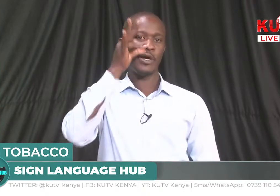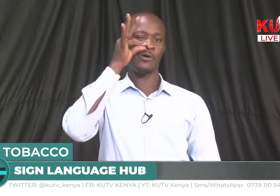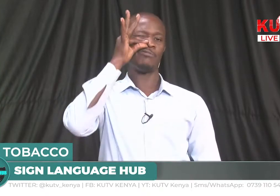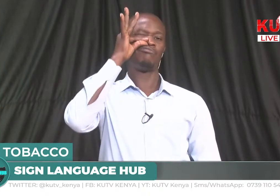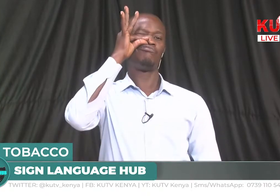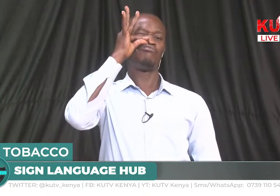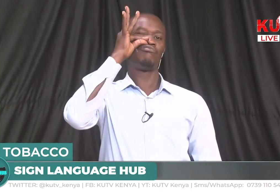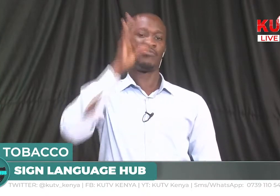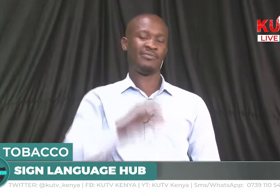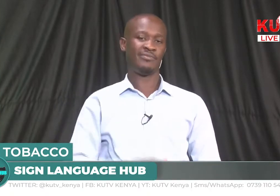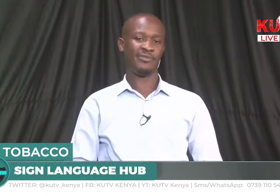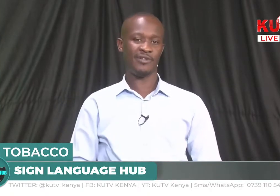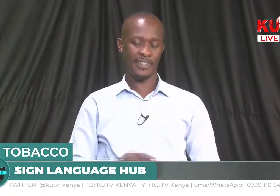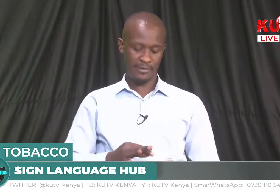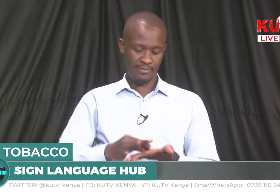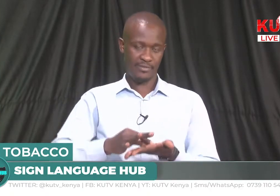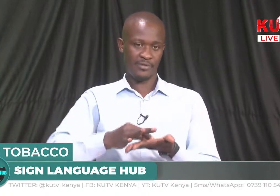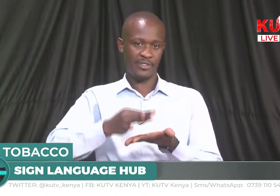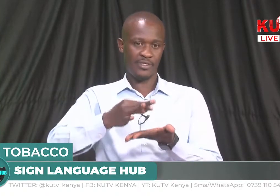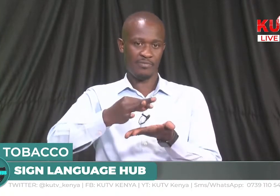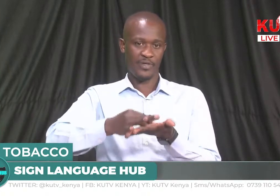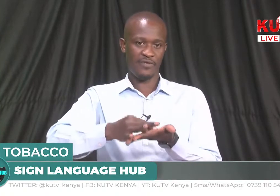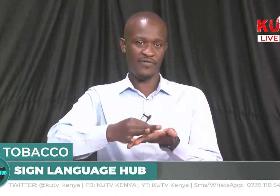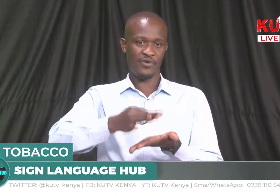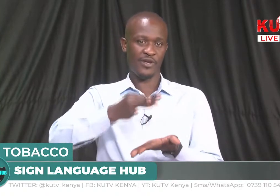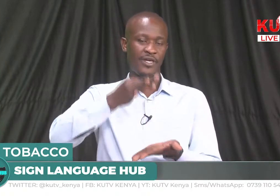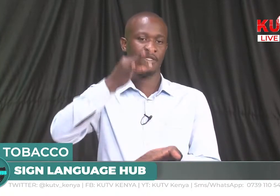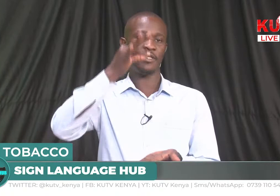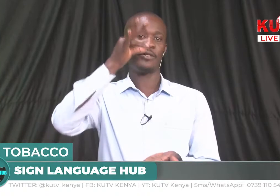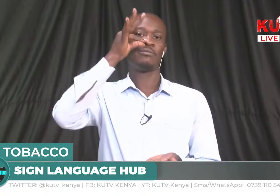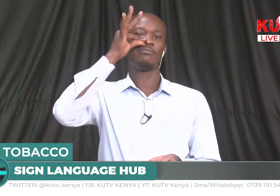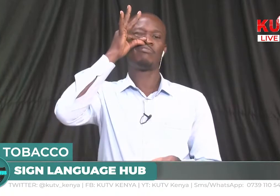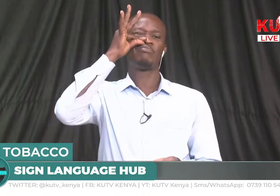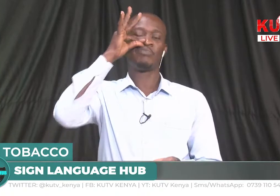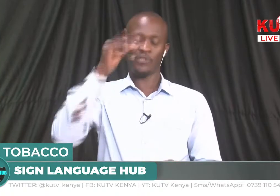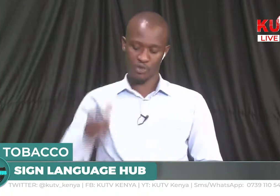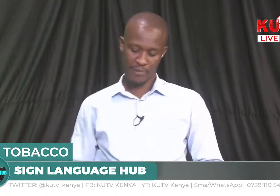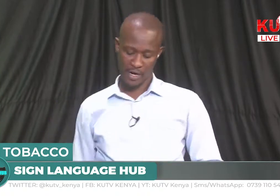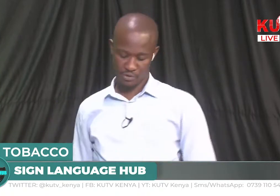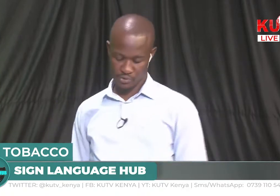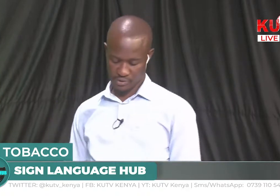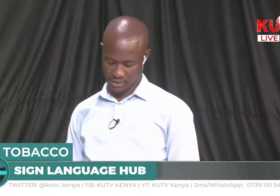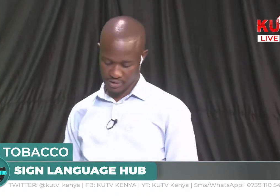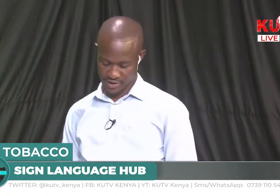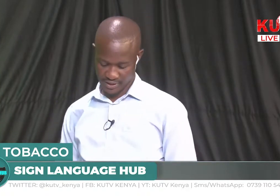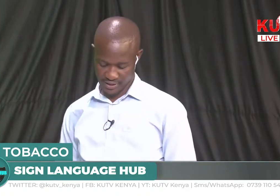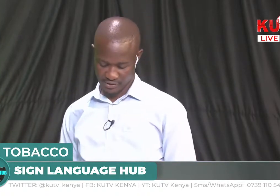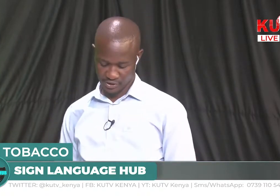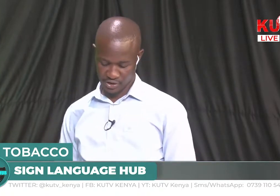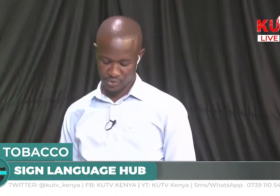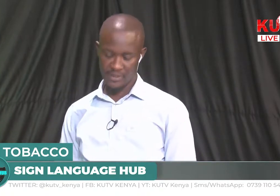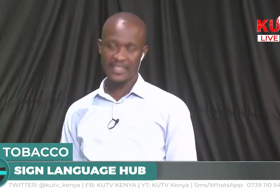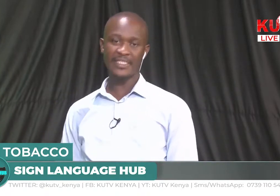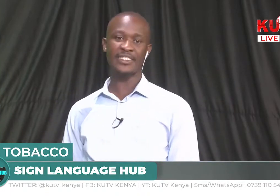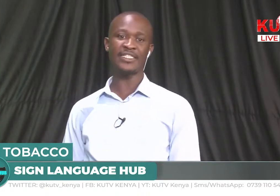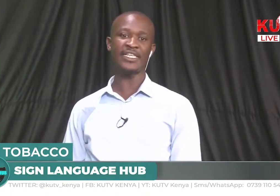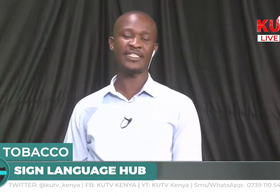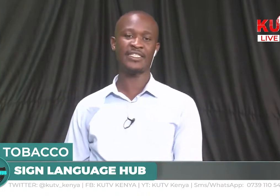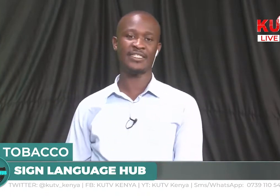Tobacco. All right. Take it from your hand, then. Tobacco. All right, let's continue. Sneeze.